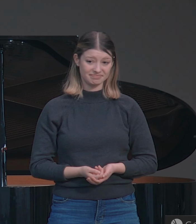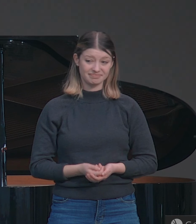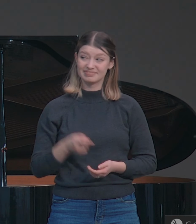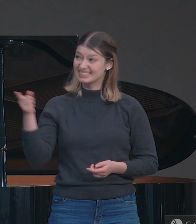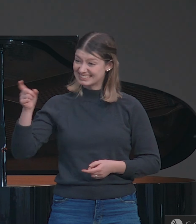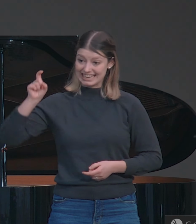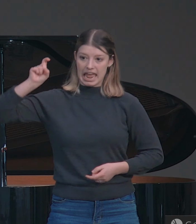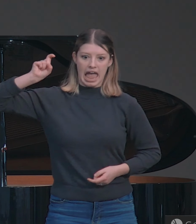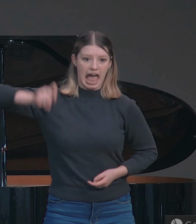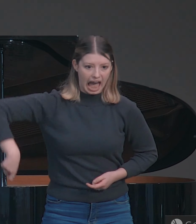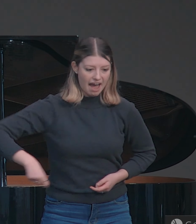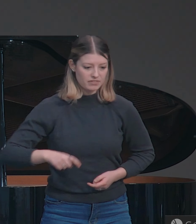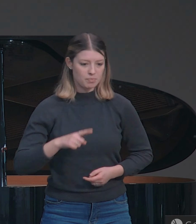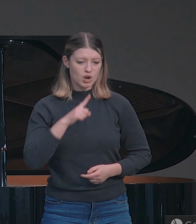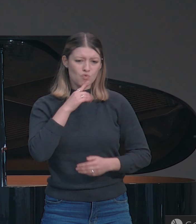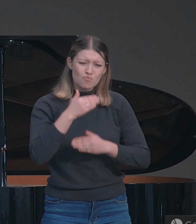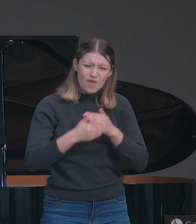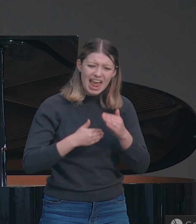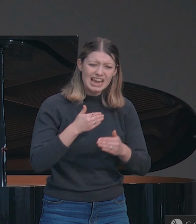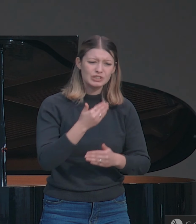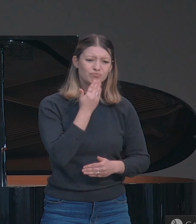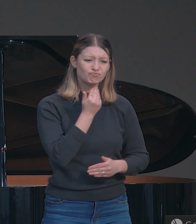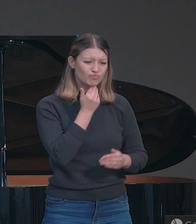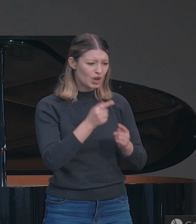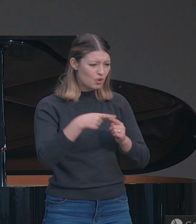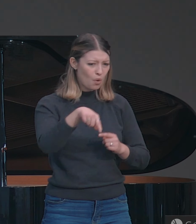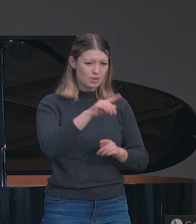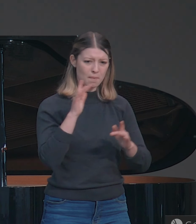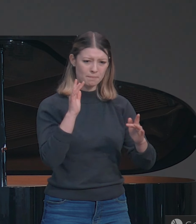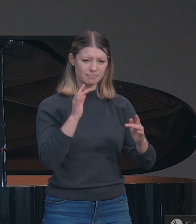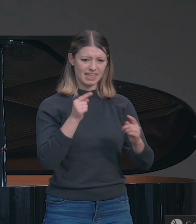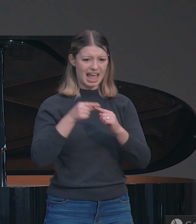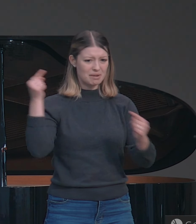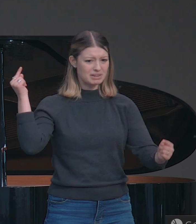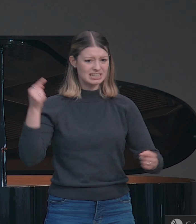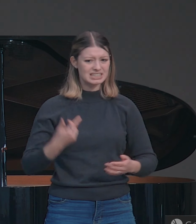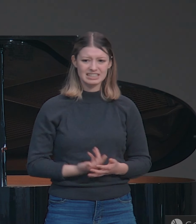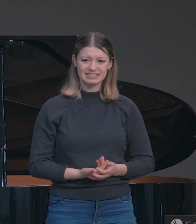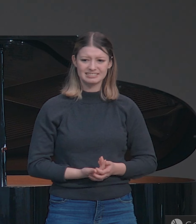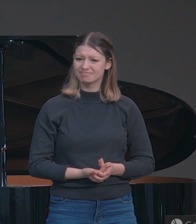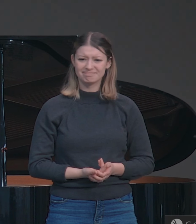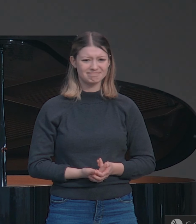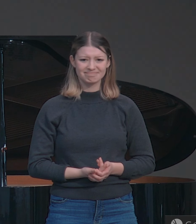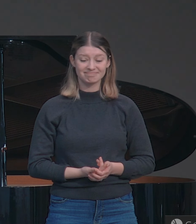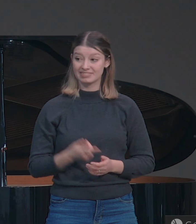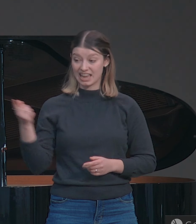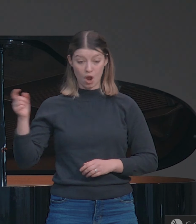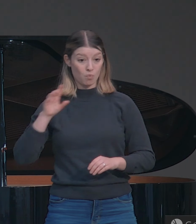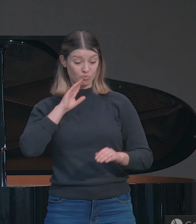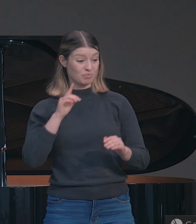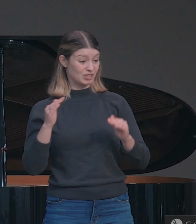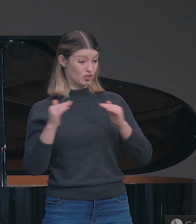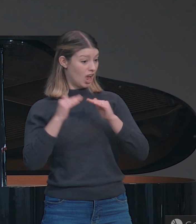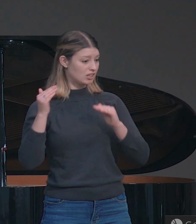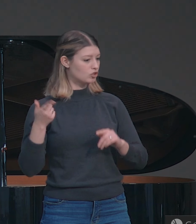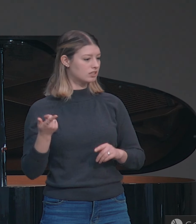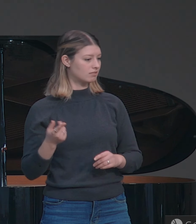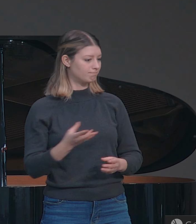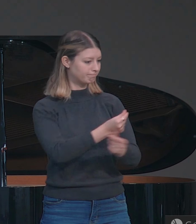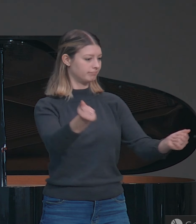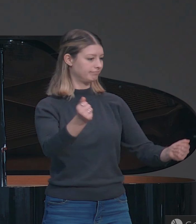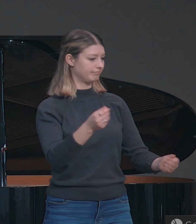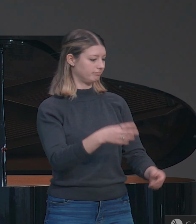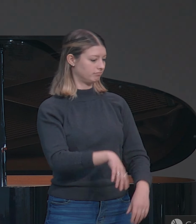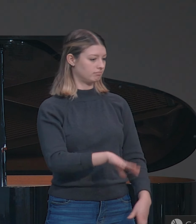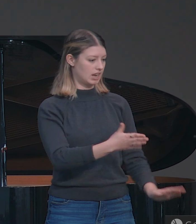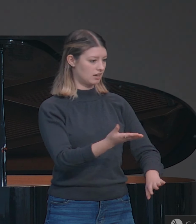Does he have to be gracious and merciful to his enemies? He would be just in simply